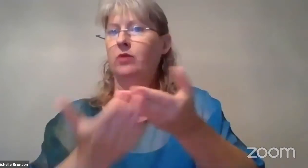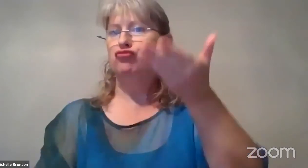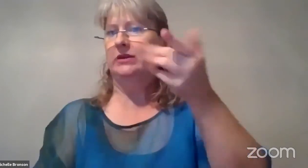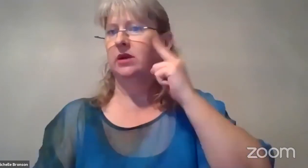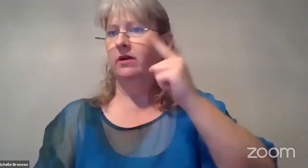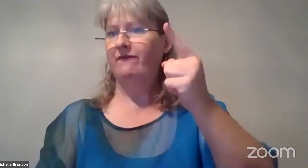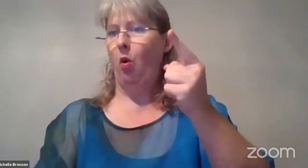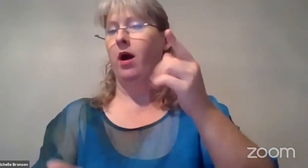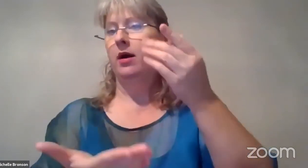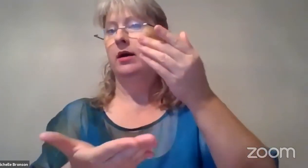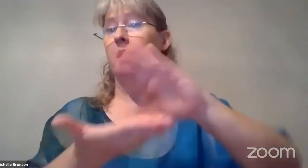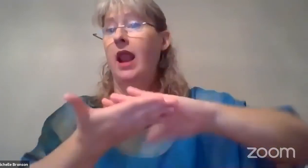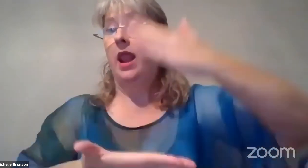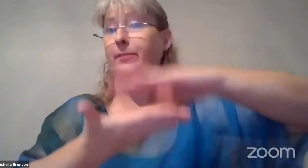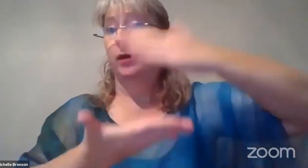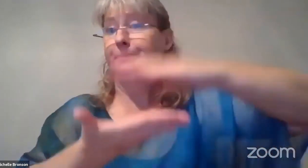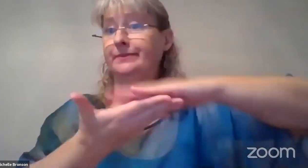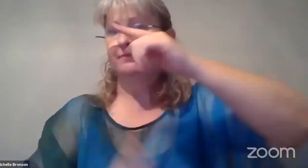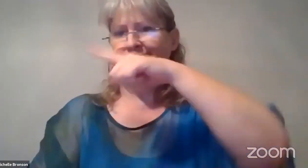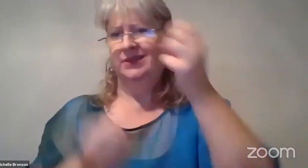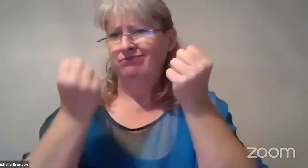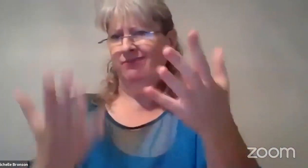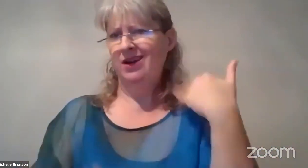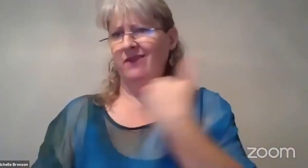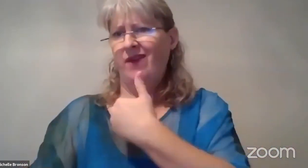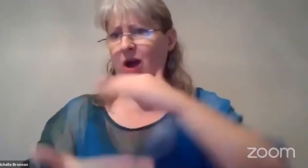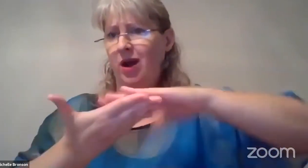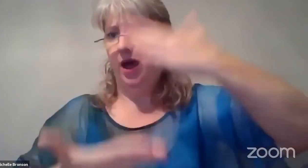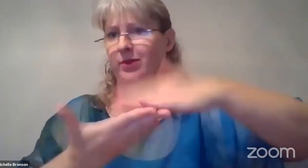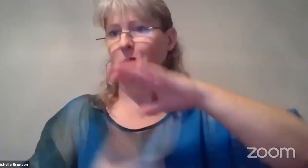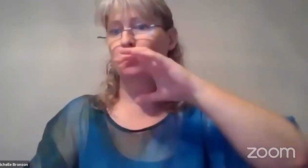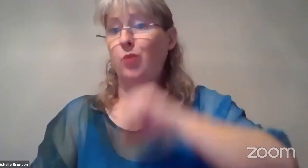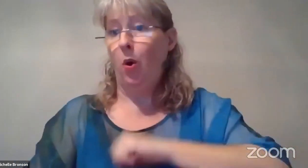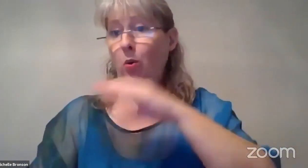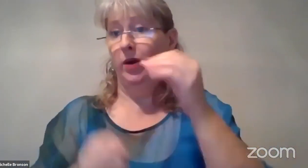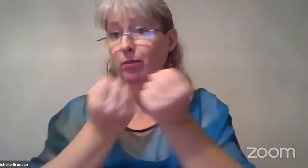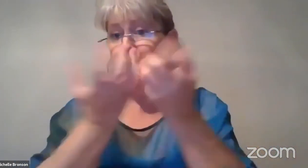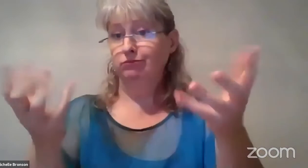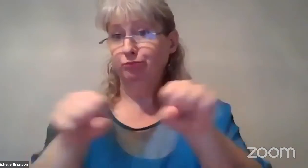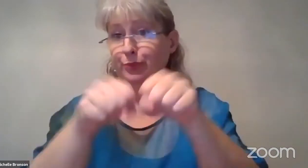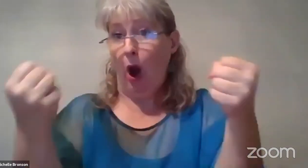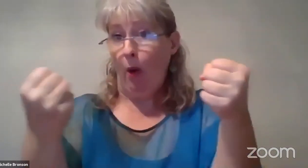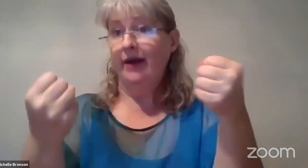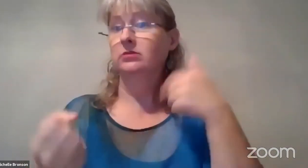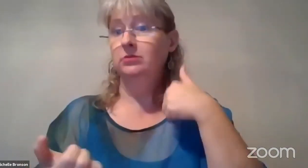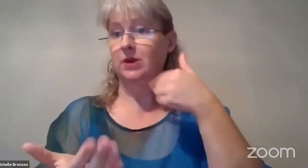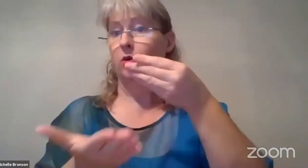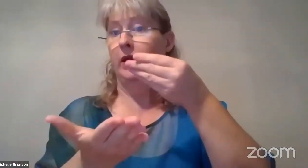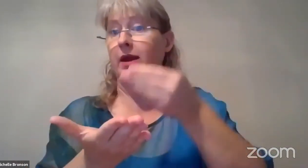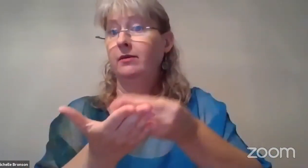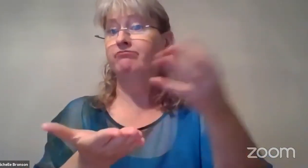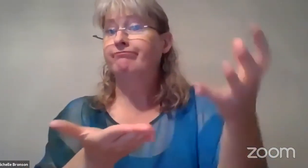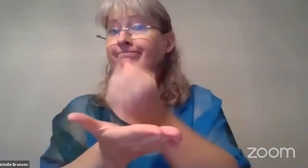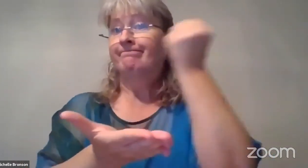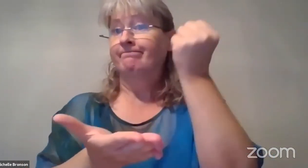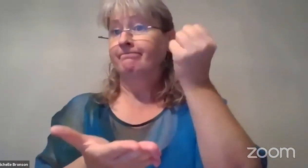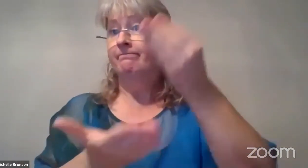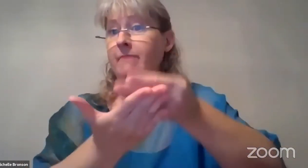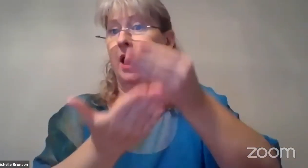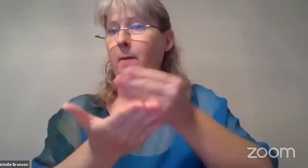the Giving Tuesday, May 5th was a fundraiser for laptops because many of our laptops are either broken or wearing out or